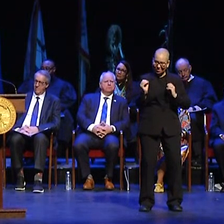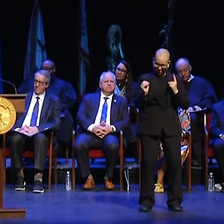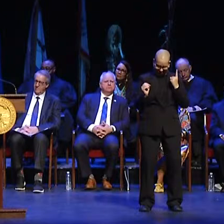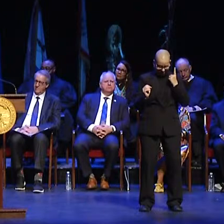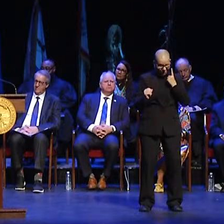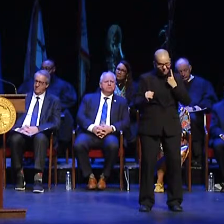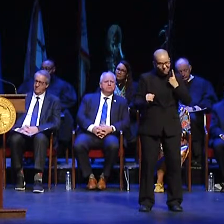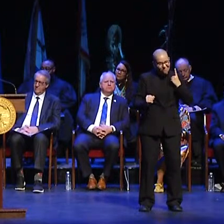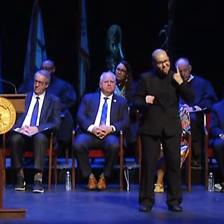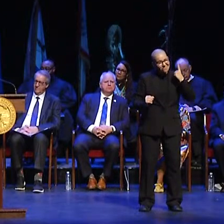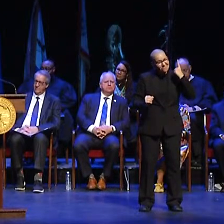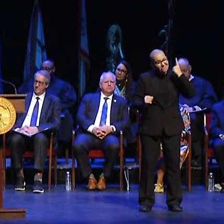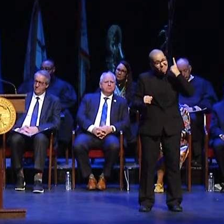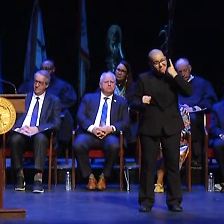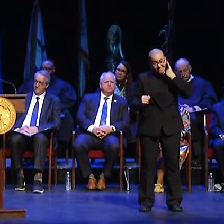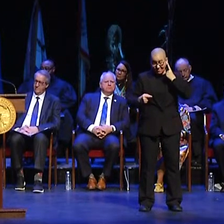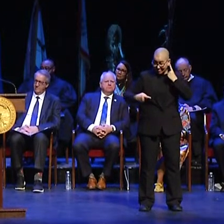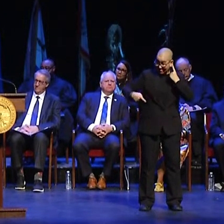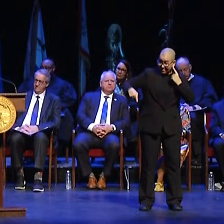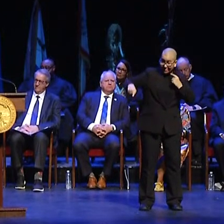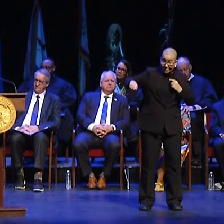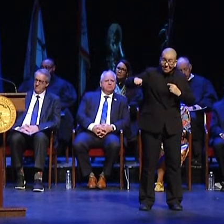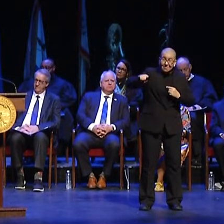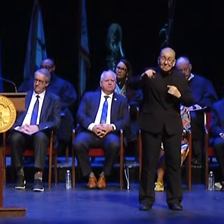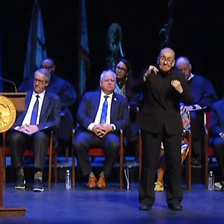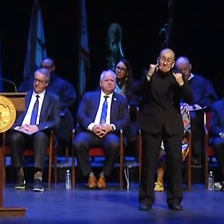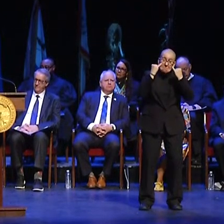You can.